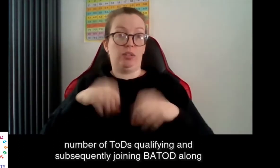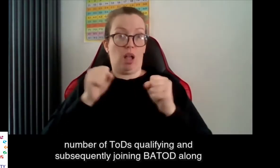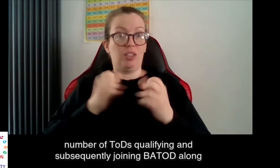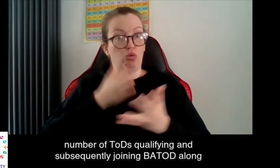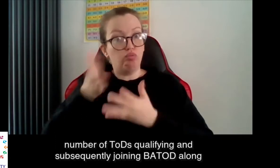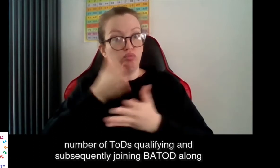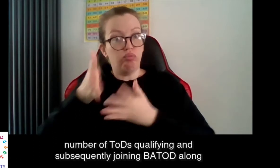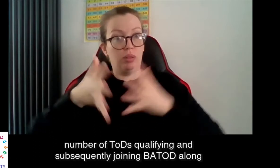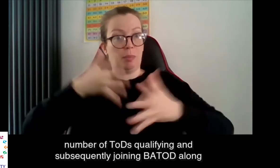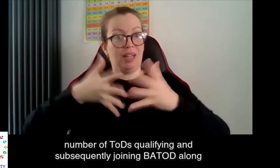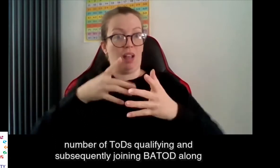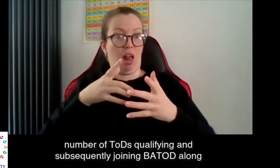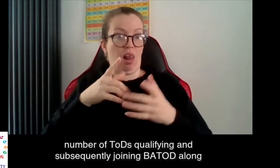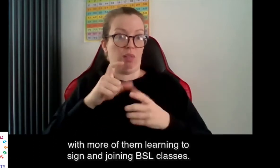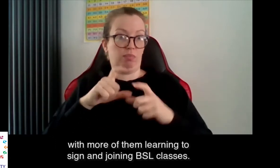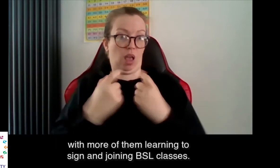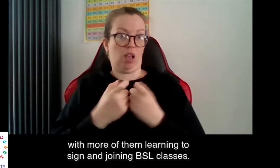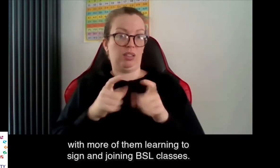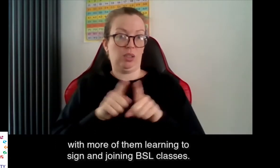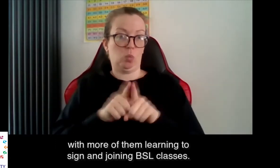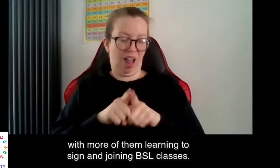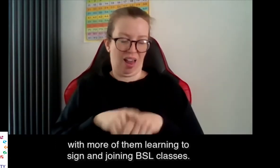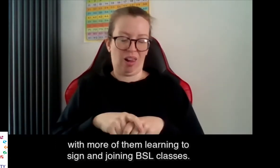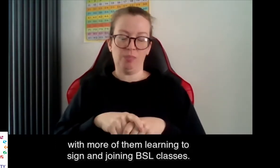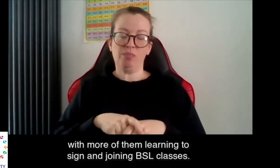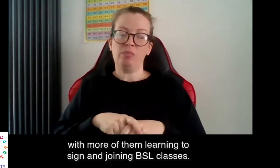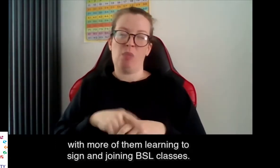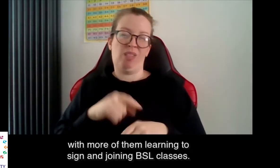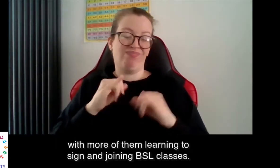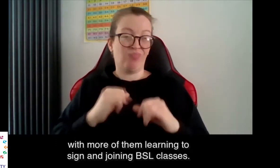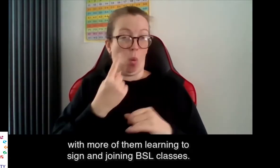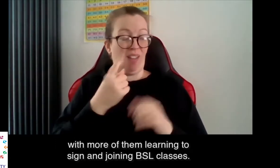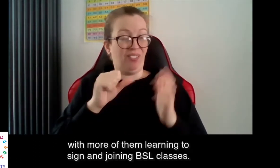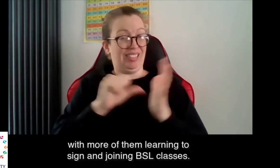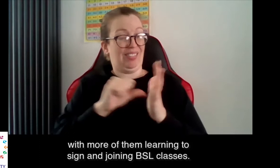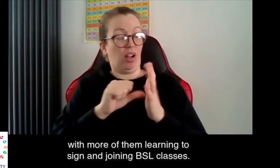subsequently joining BATOD, along with more of them learning to sign and joining BSL classes.